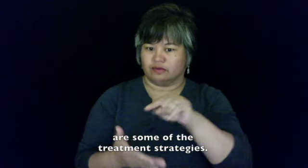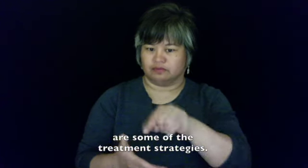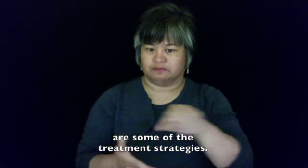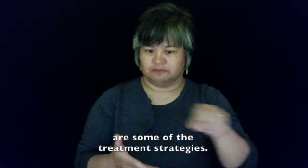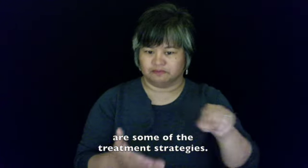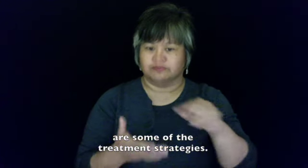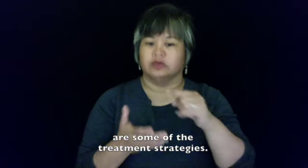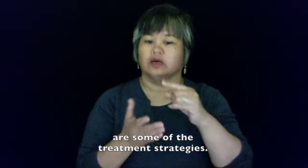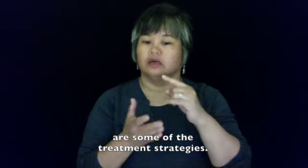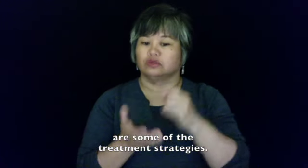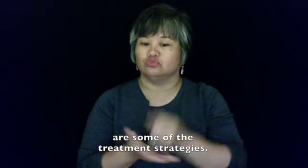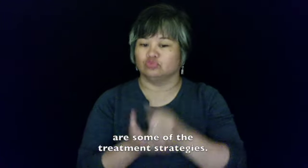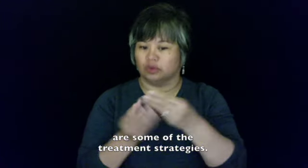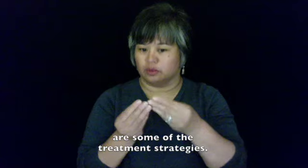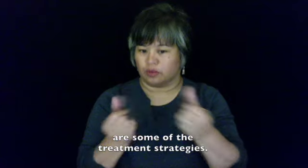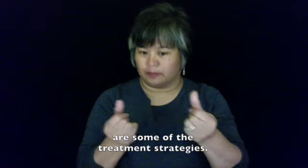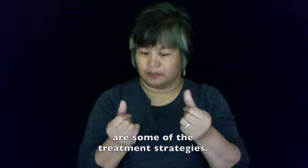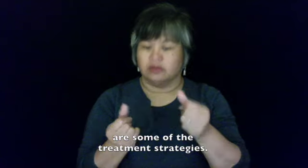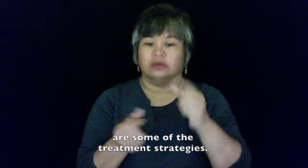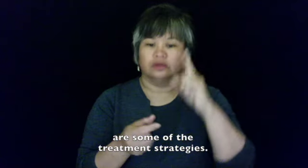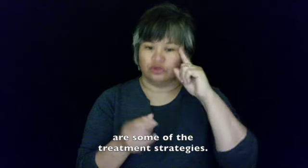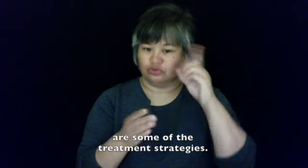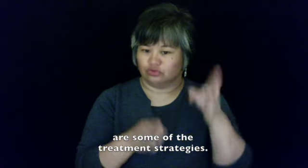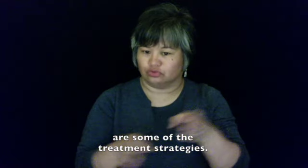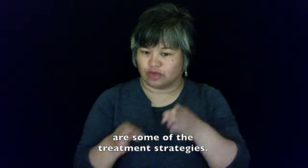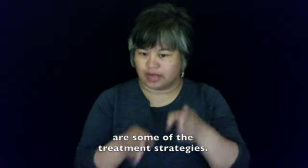Are some of the treatment strategies.